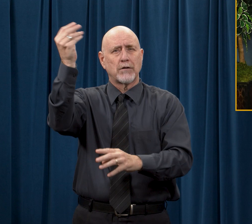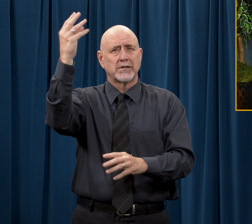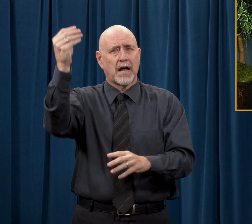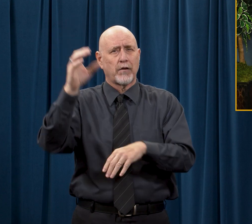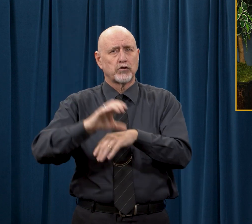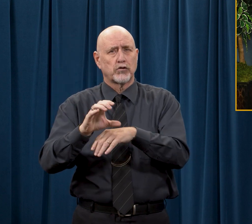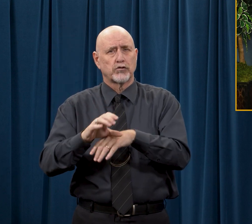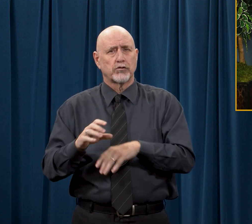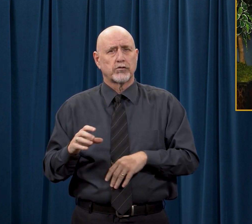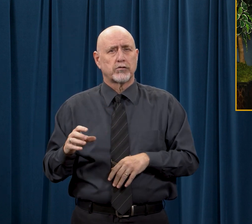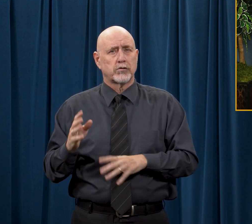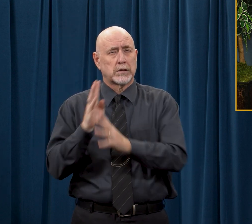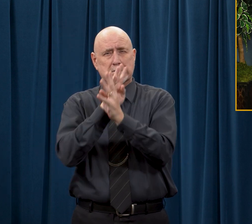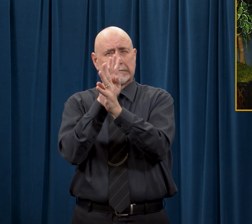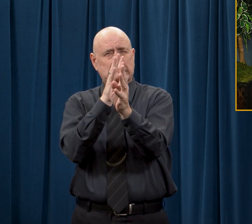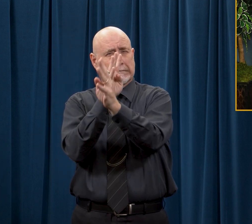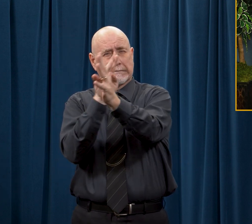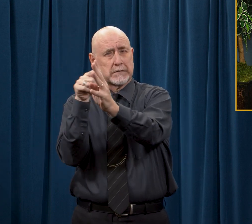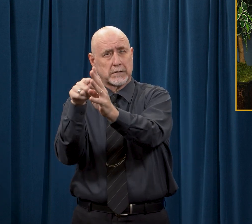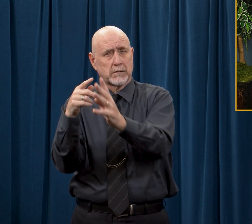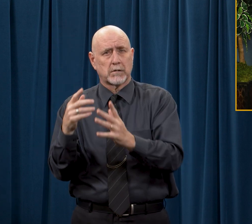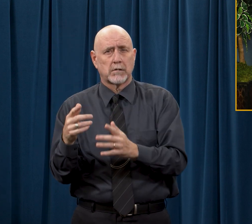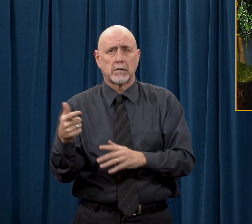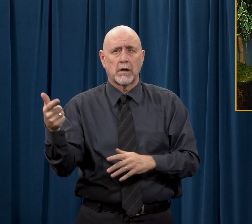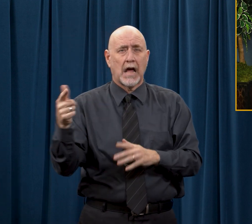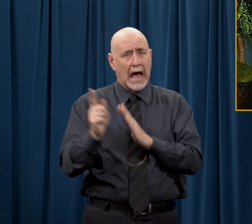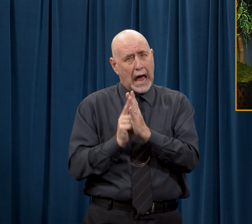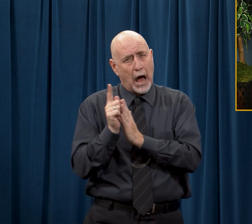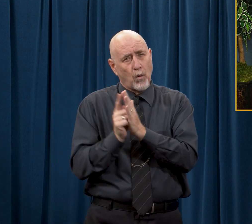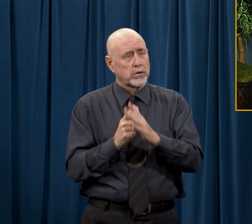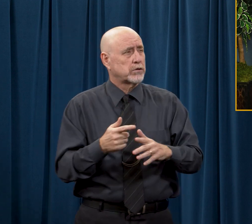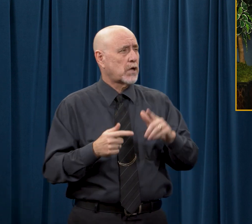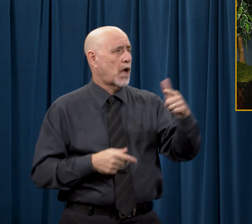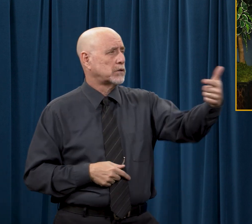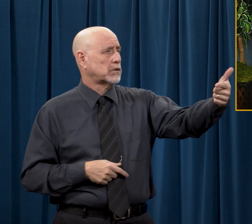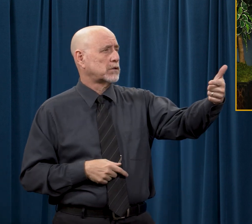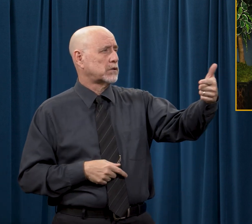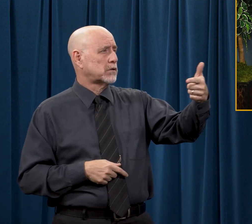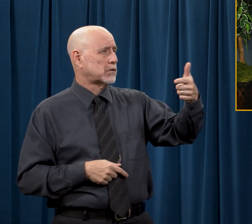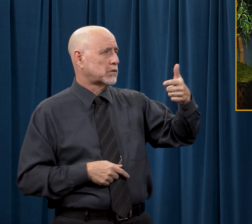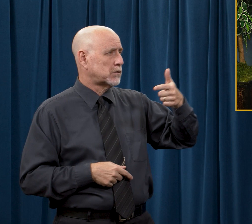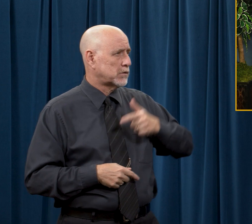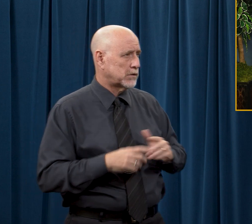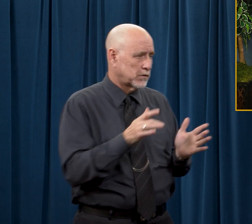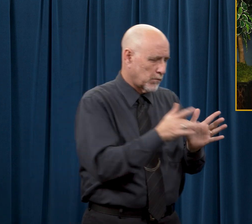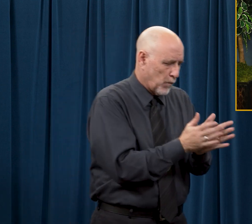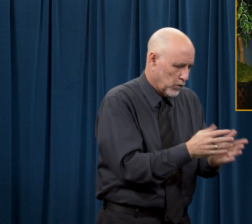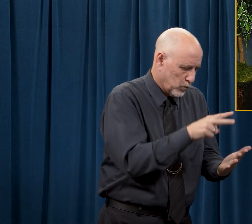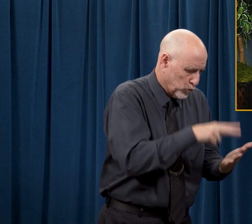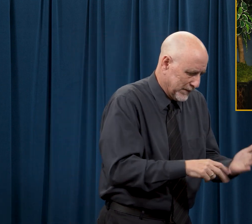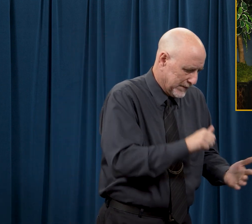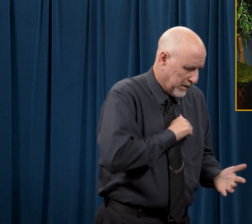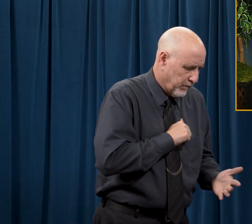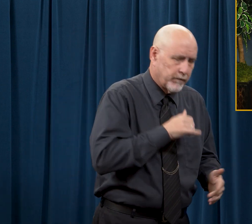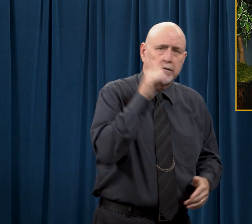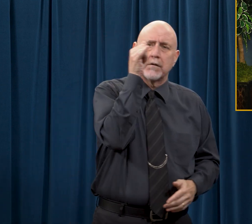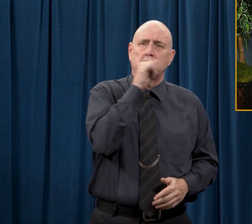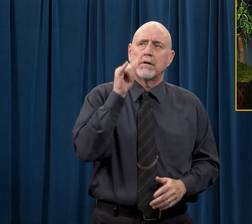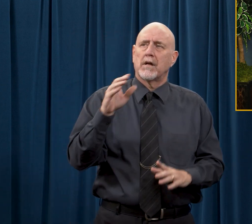form outside the church buildings, with people waiting hours for their turn to read the Bible for